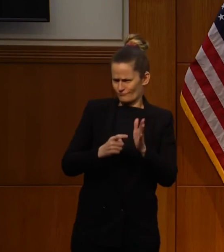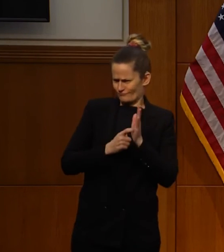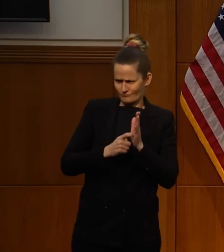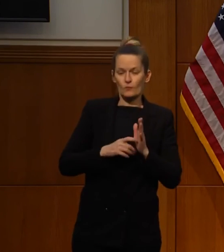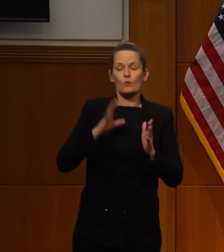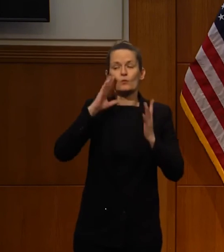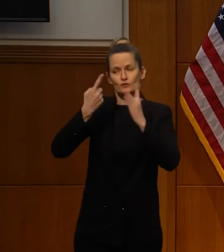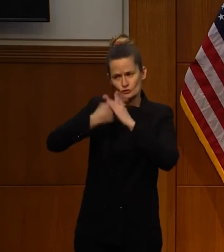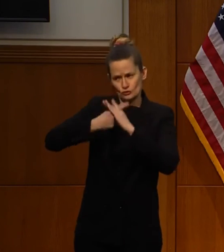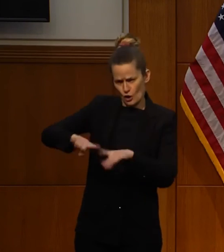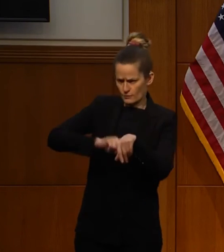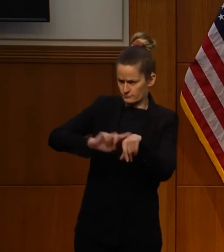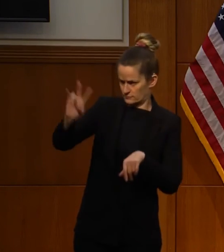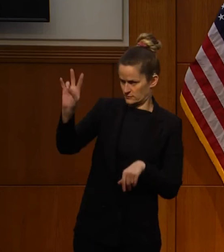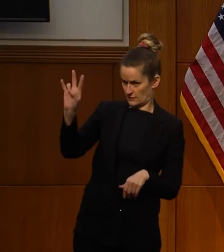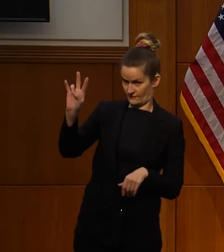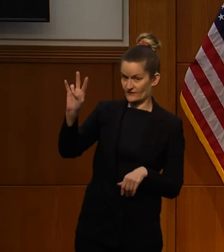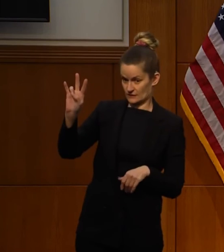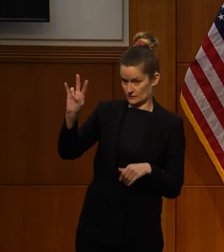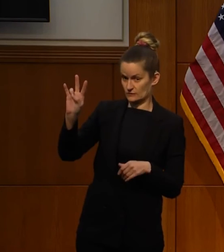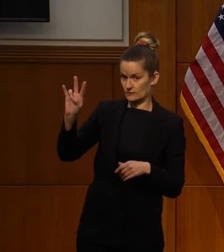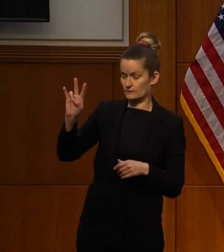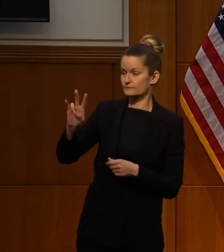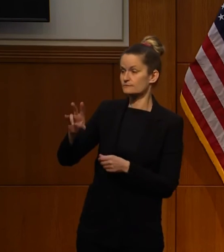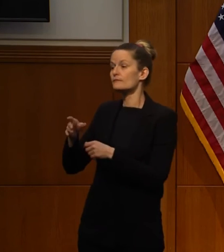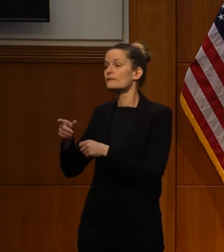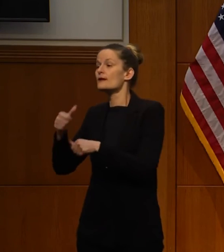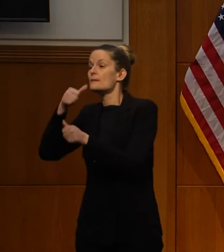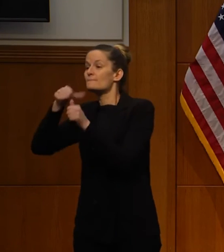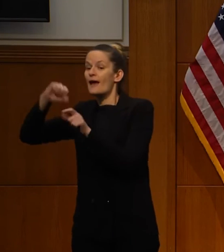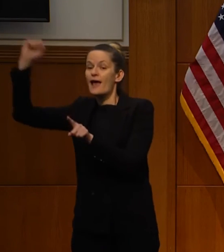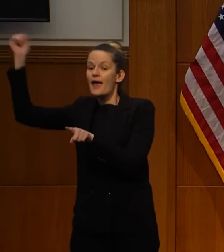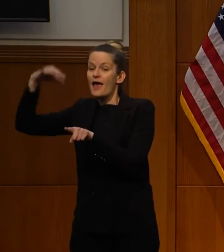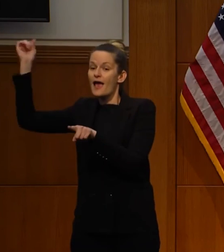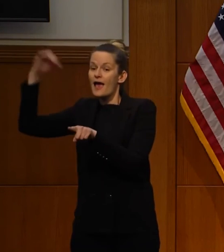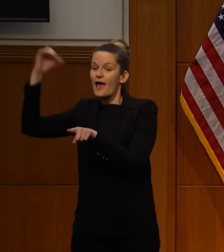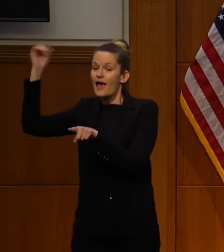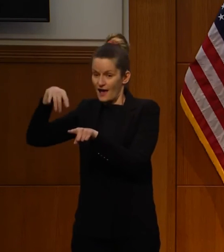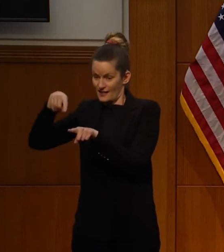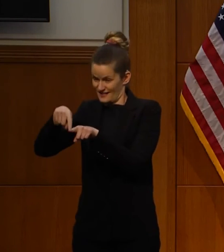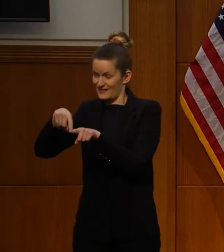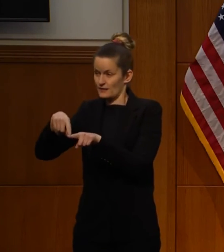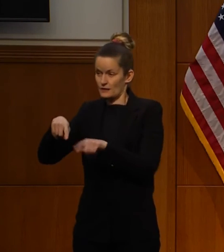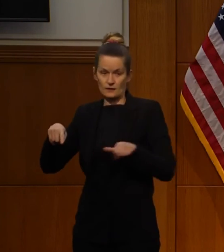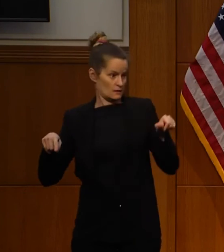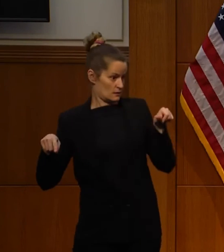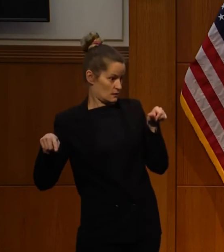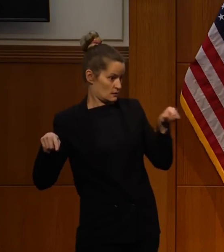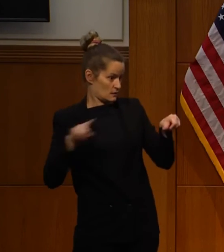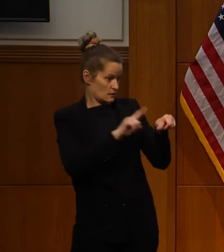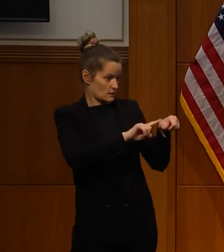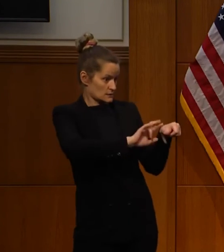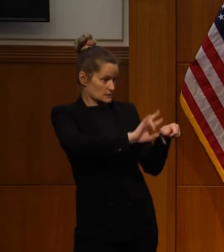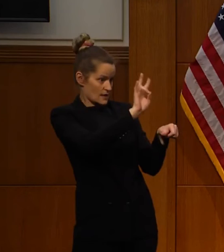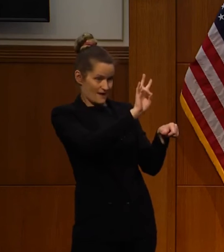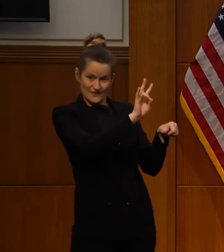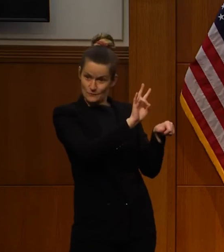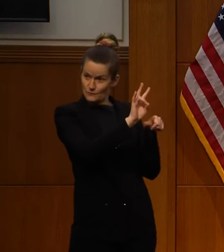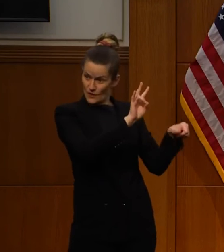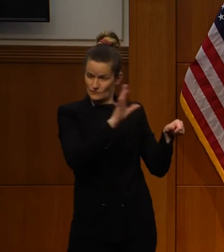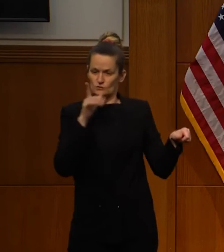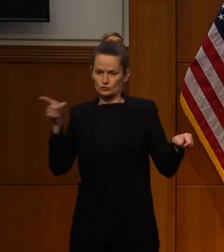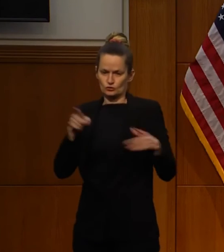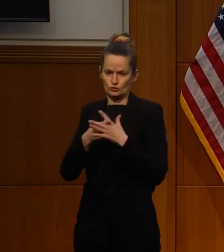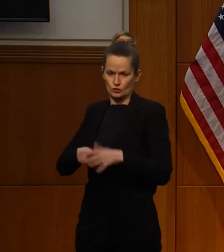mailed absentee ballots, for those machines to go ahead and hit the button at 7. If they have ballots left to process, we've asked them to work until